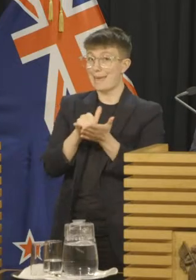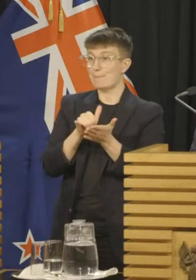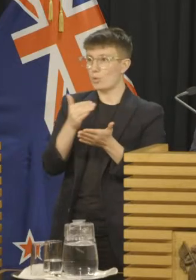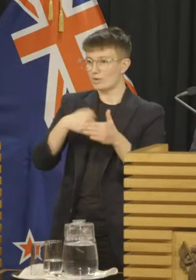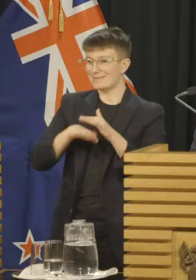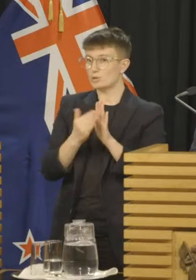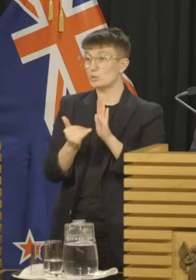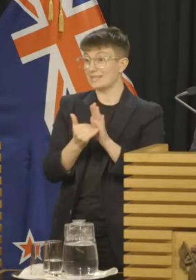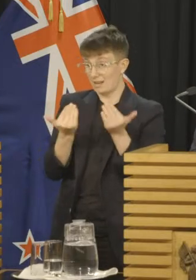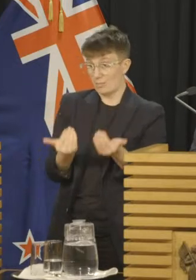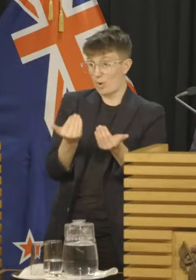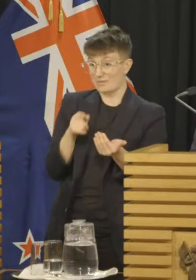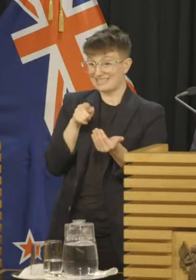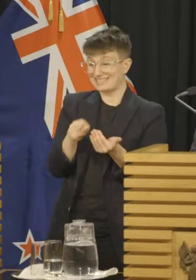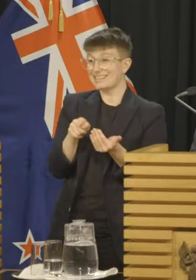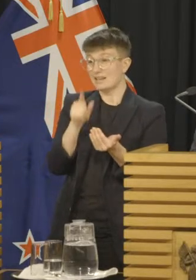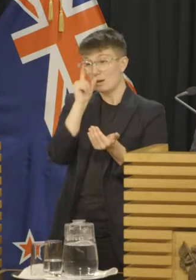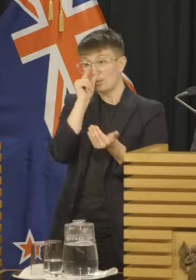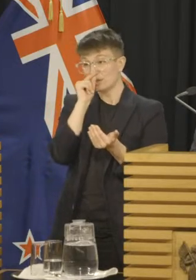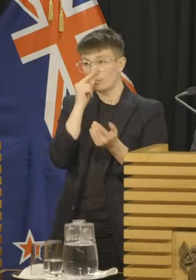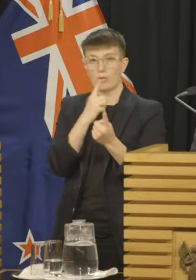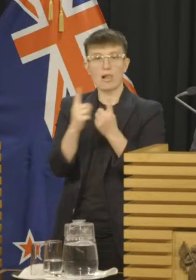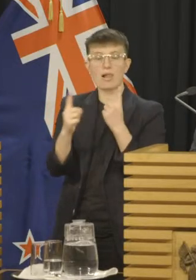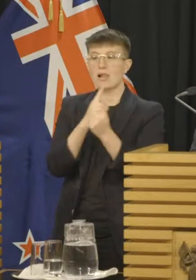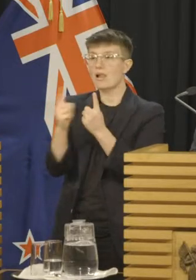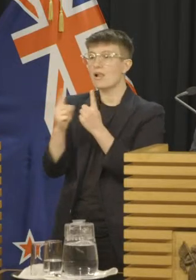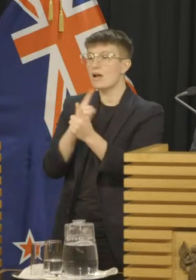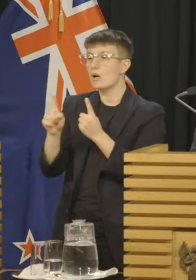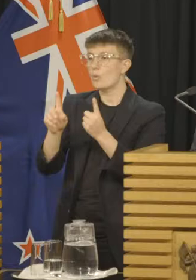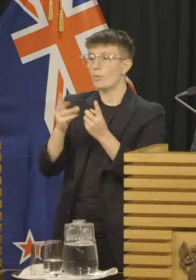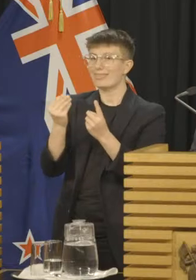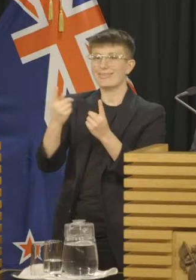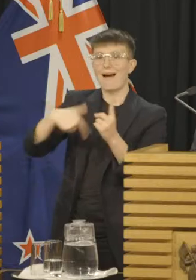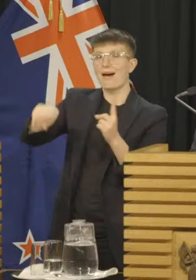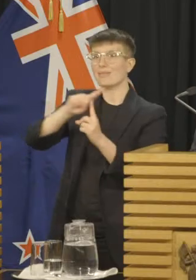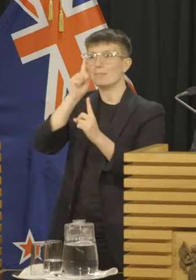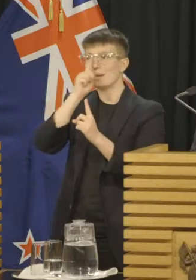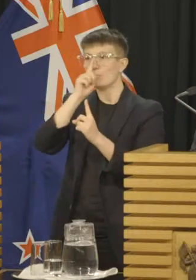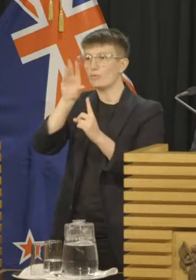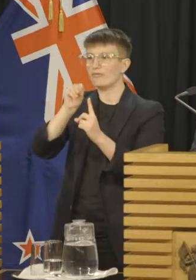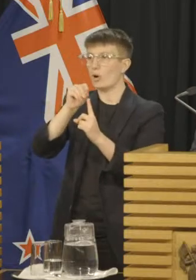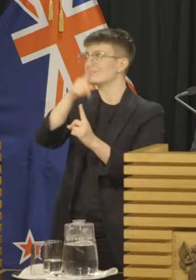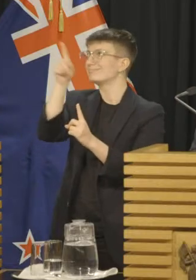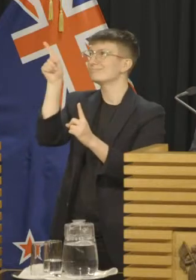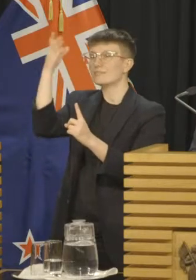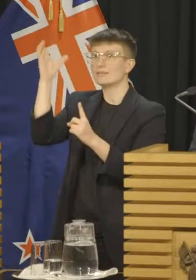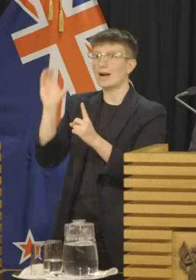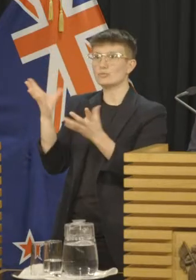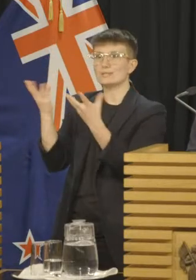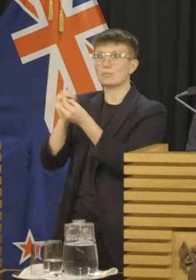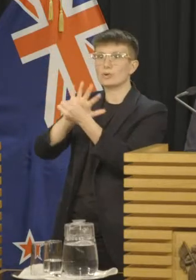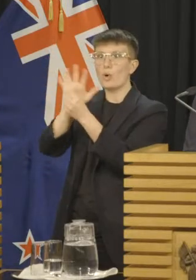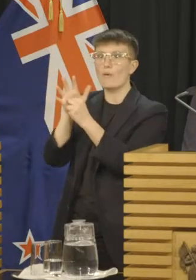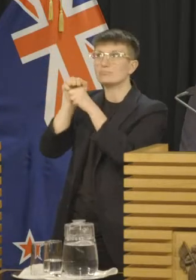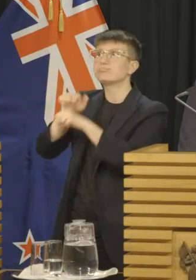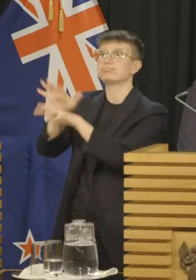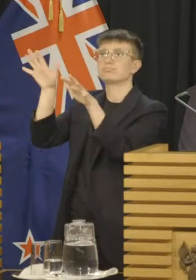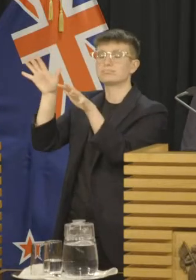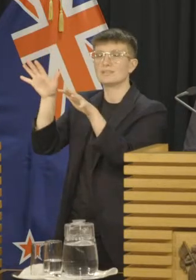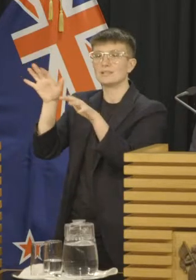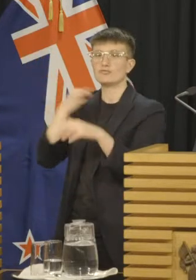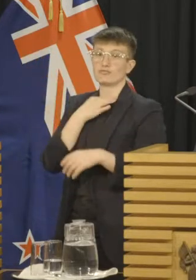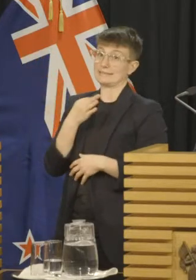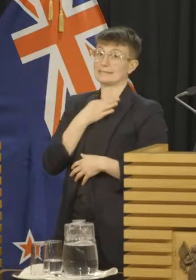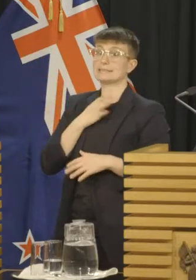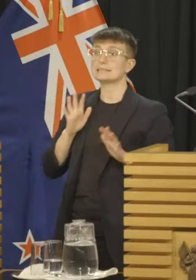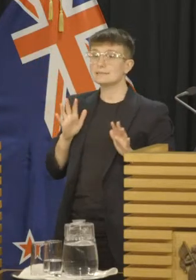is every chance that you could come in contact with transiting passengers who have come in from high-risk countries. So there's quite a bit of work that needs to be